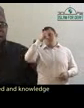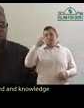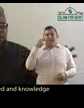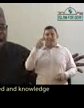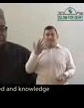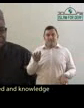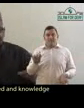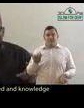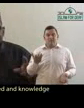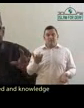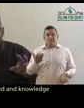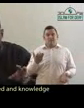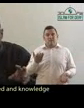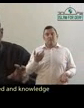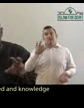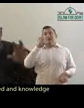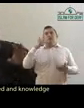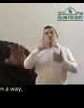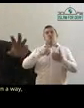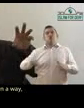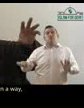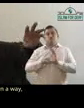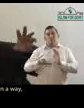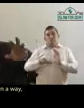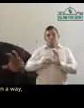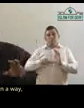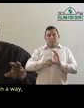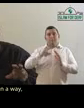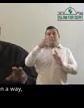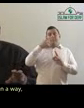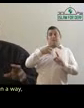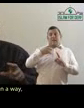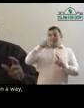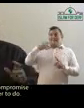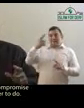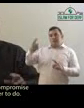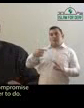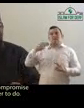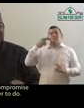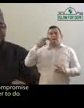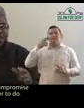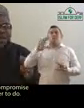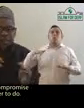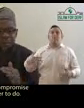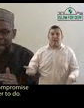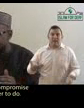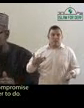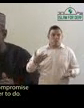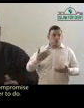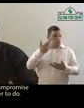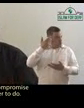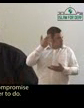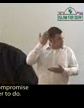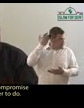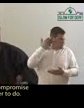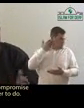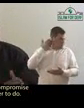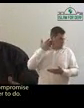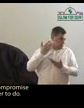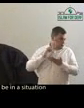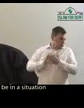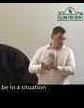So the problem can be solved and knowledge can be given to that person in a way where she doesn't have to compromise what the religion